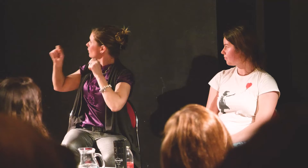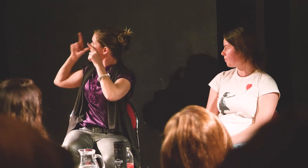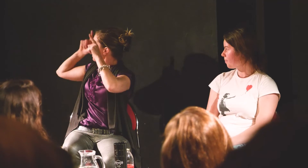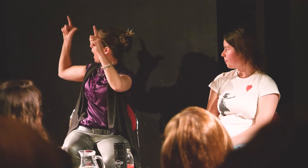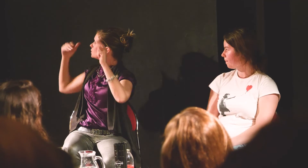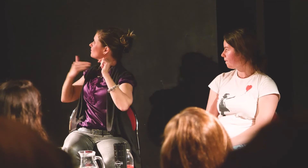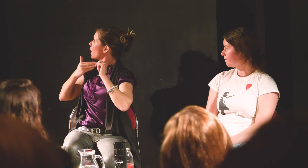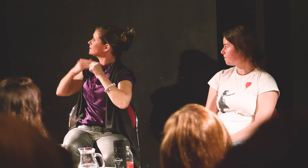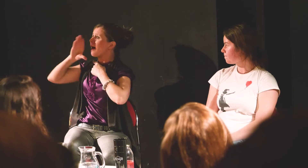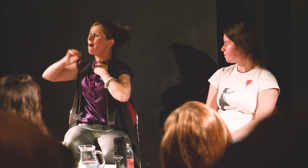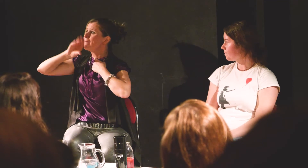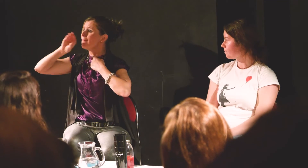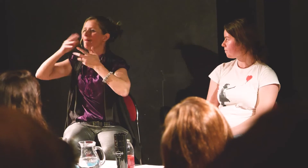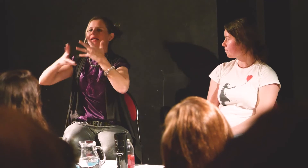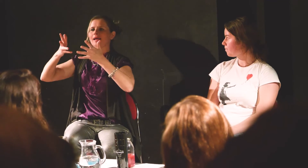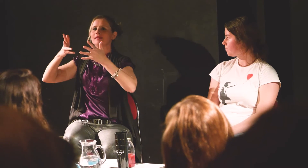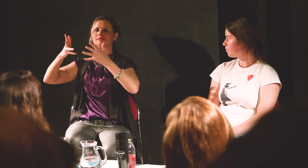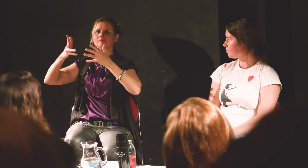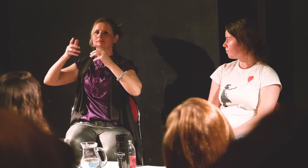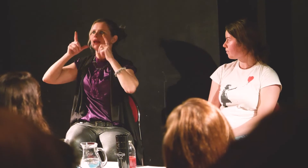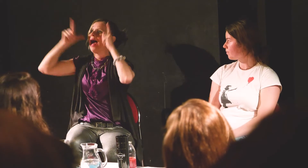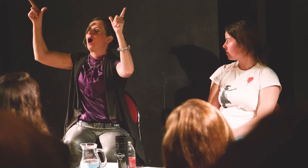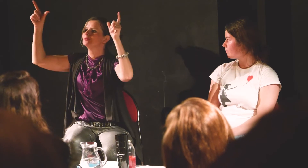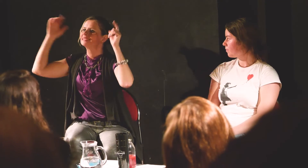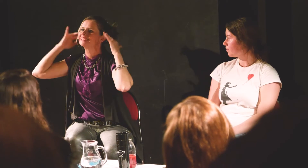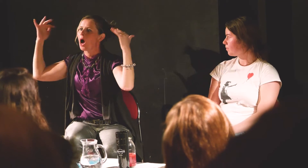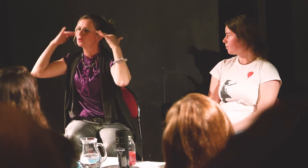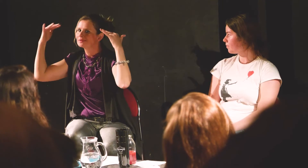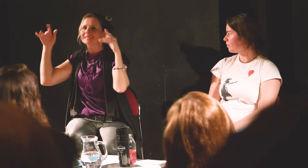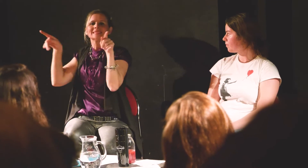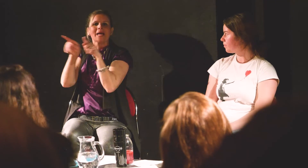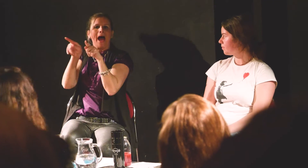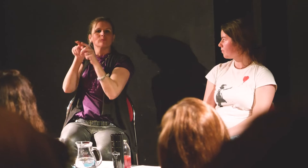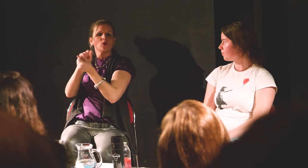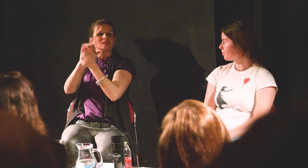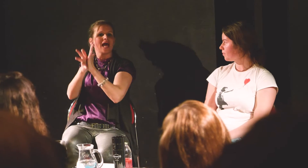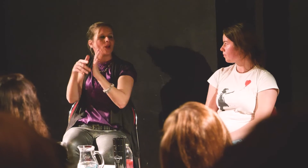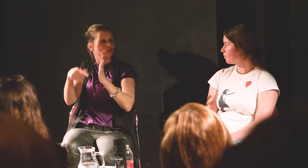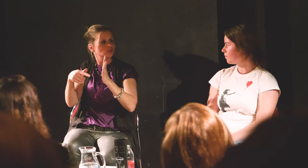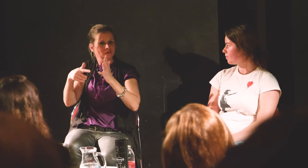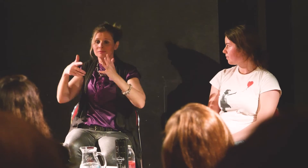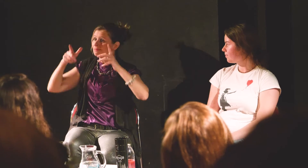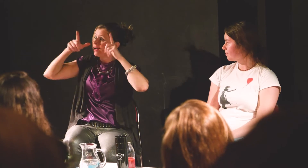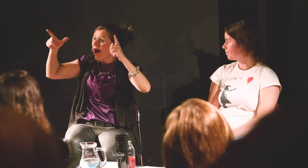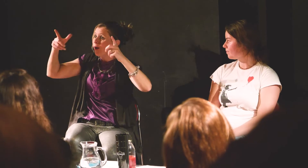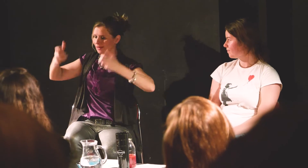language for us is about tone. So if there's a lot of talking going on and it's loud, we're going to sign